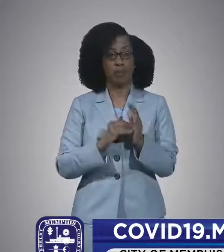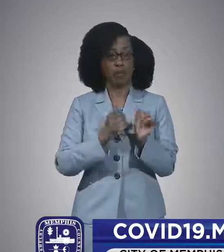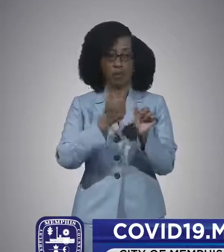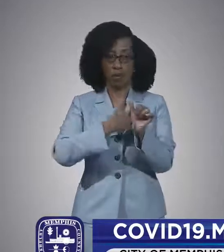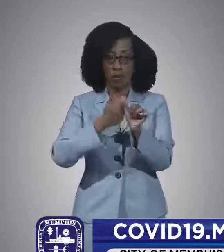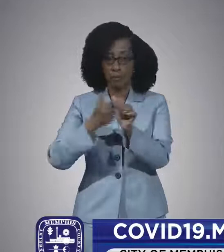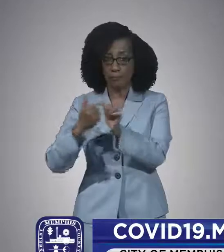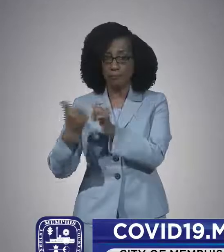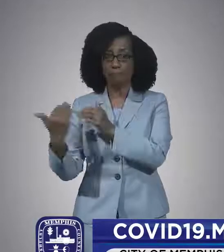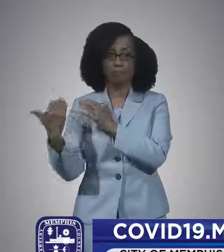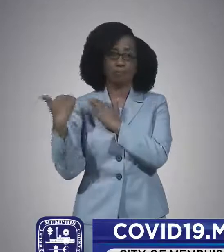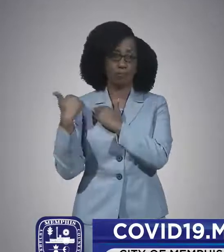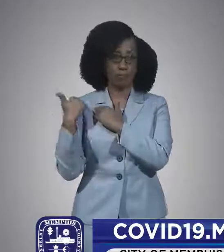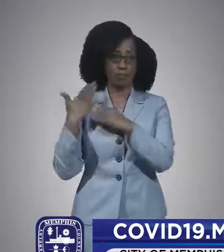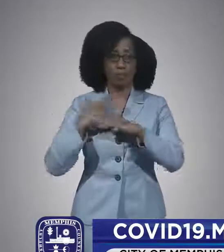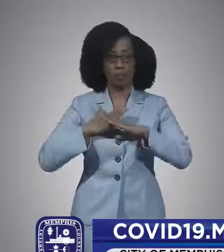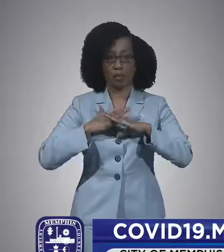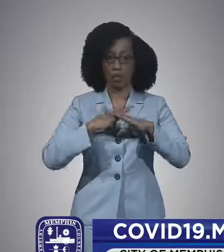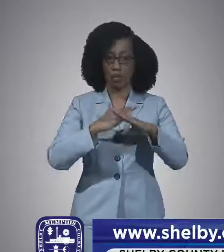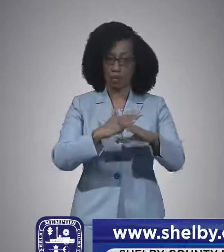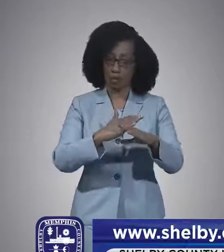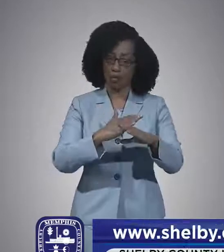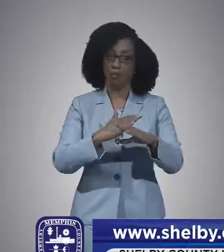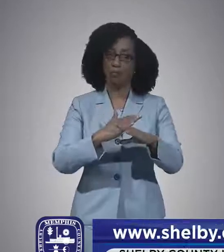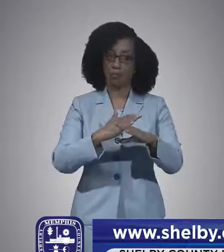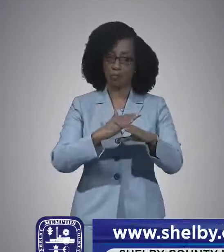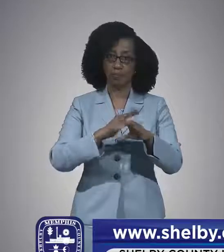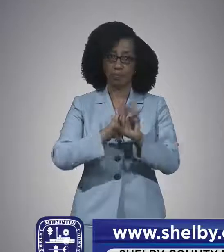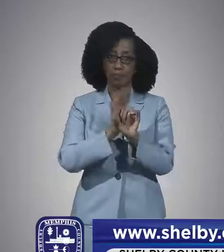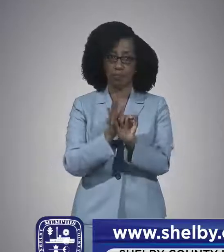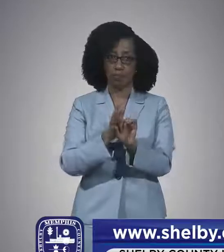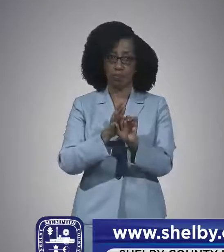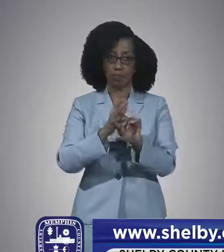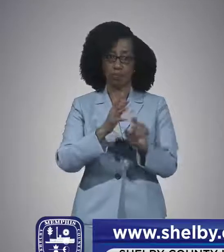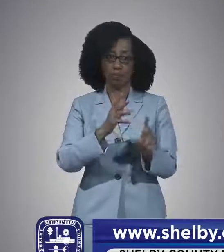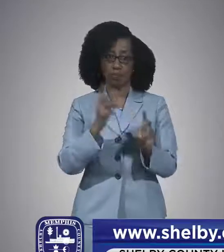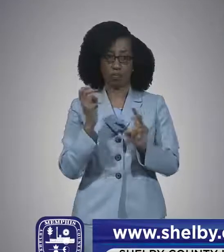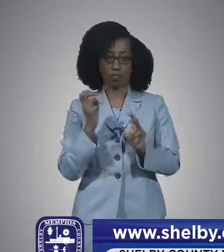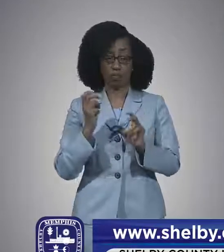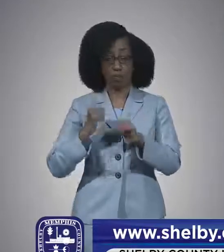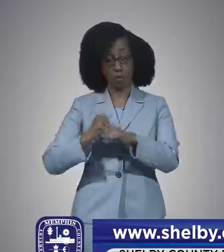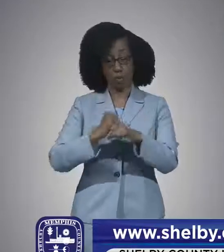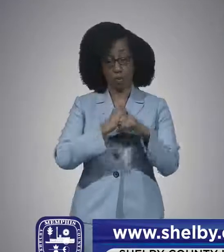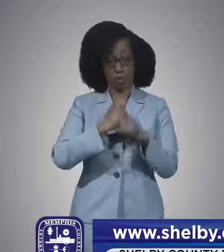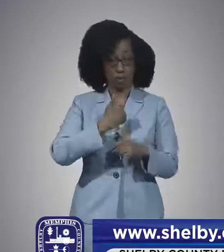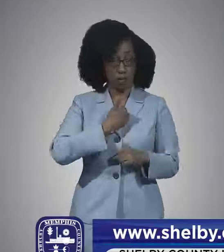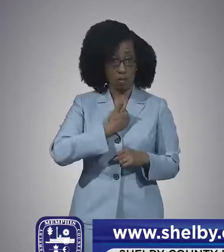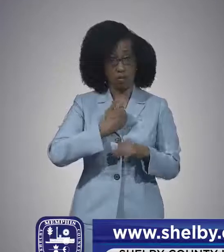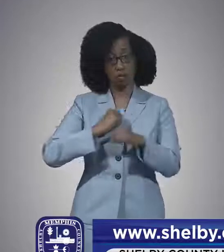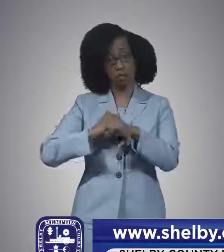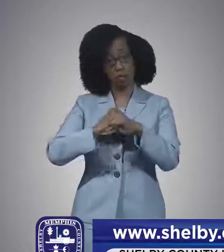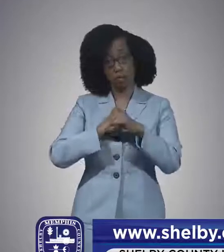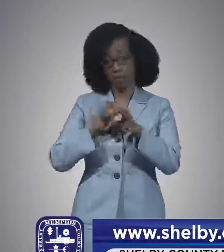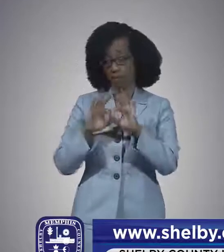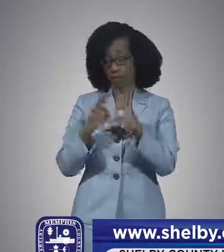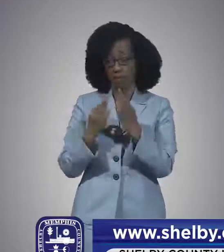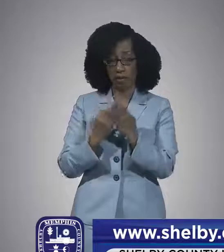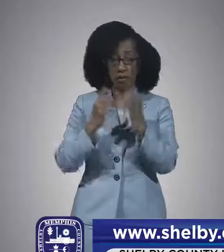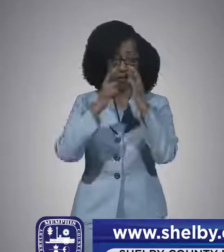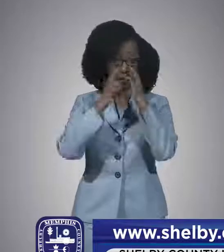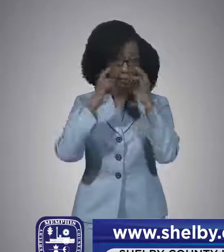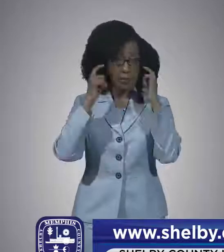play, preventing our exposure to the disease, protecting ourselves and our family members through masking and